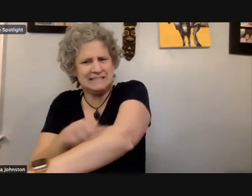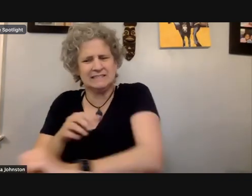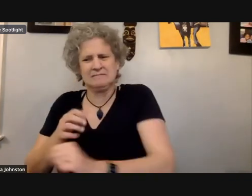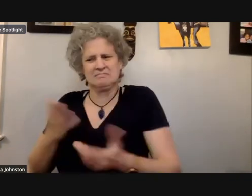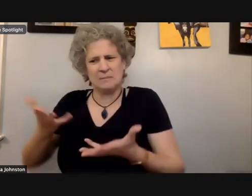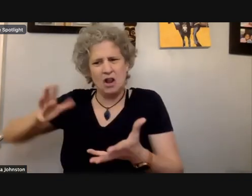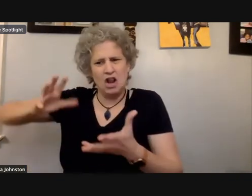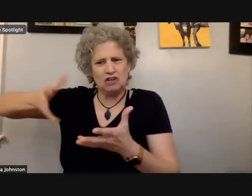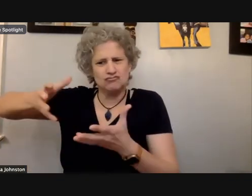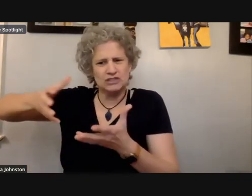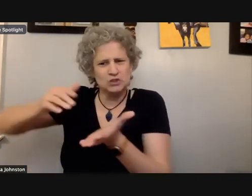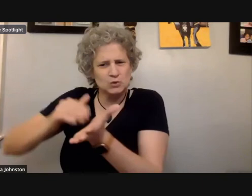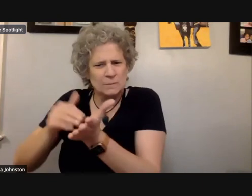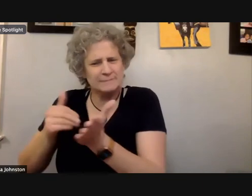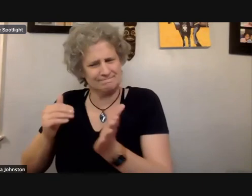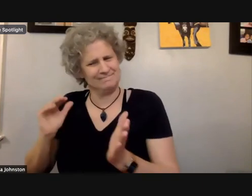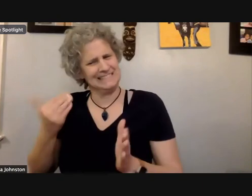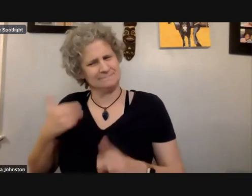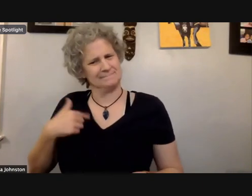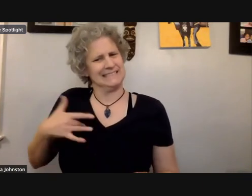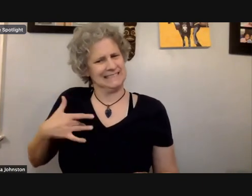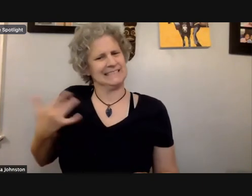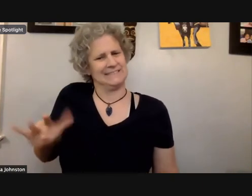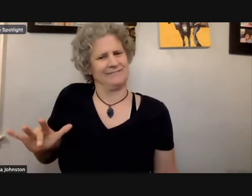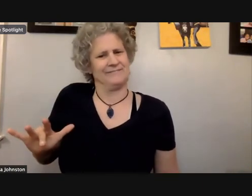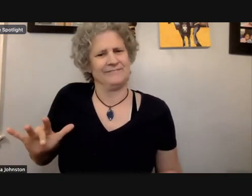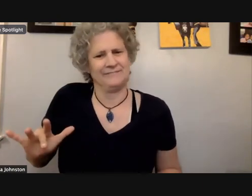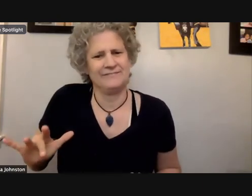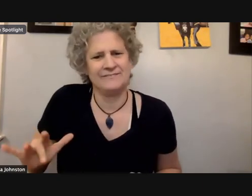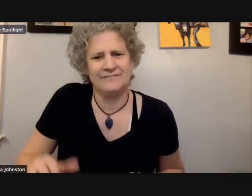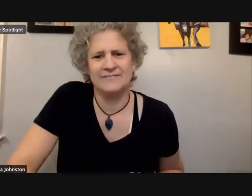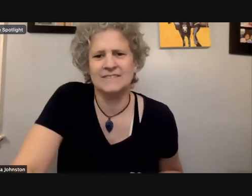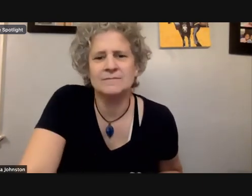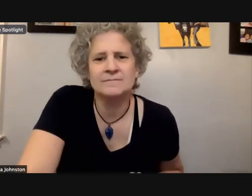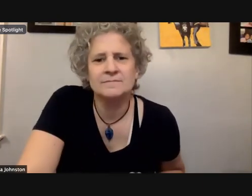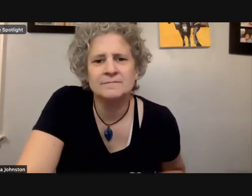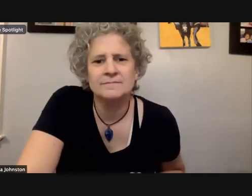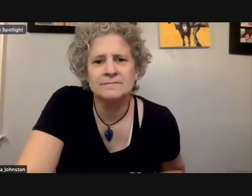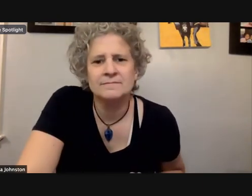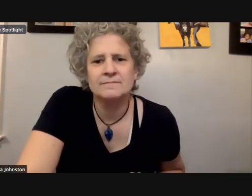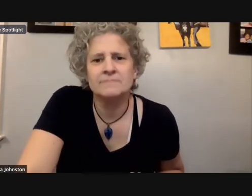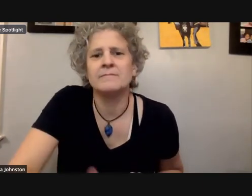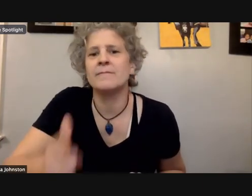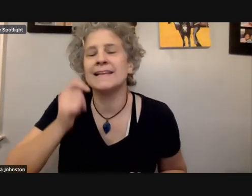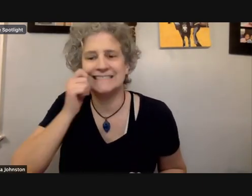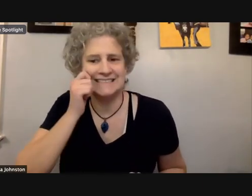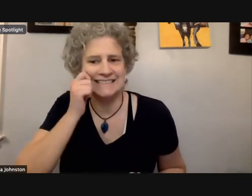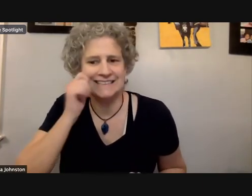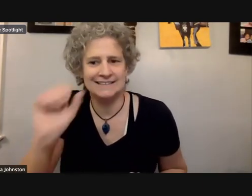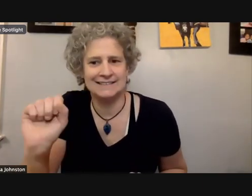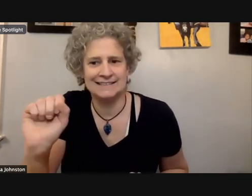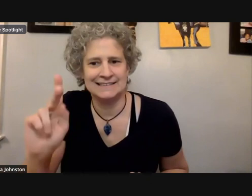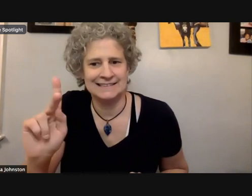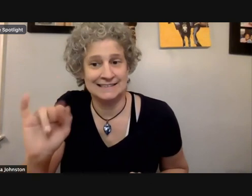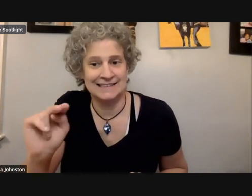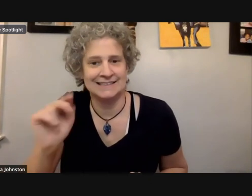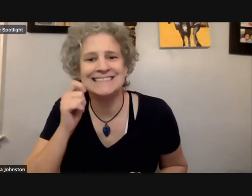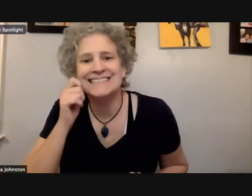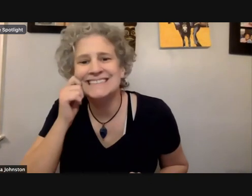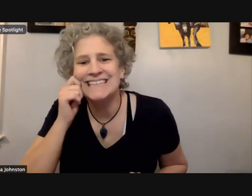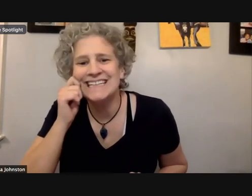like I notice with that soap, I get itchy, maybe laundry detergent. So it seems like you're sensitive. So it's time for sensitive.